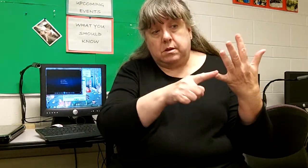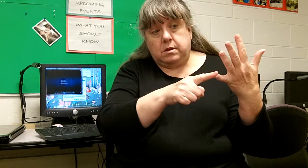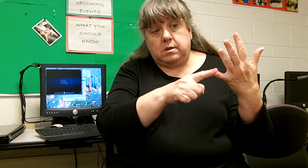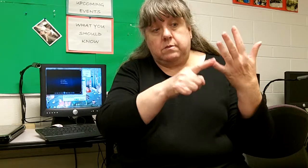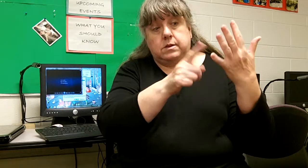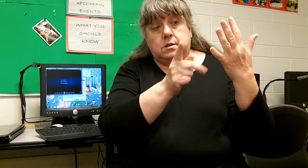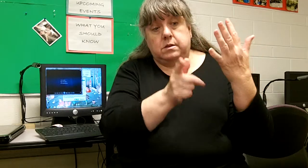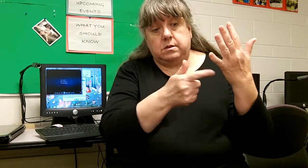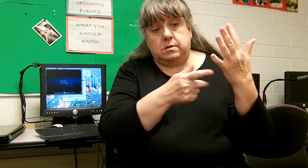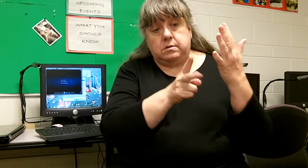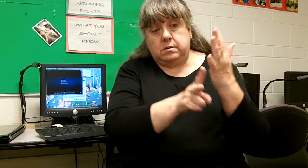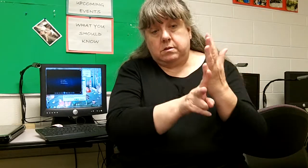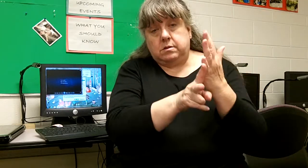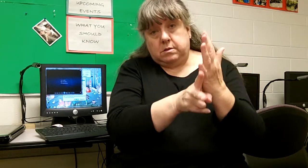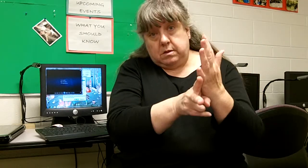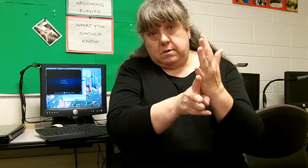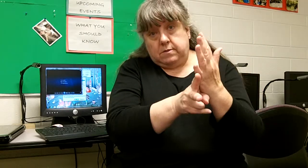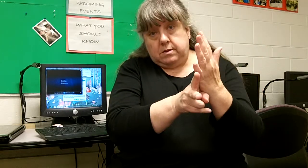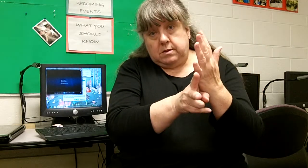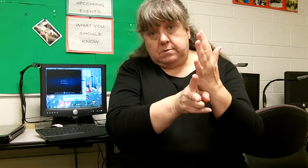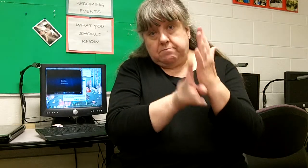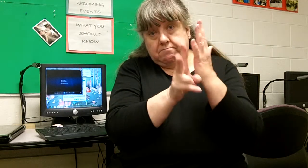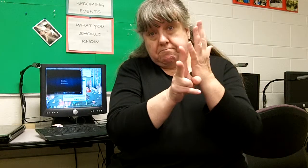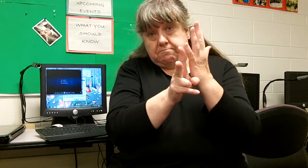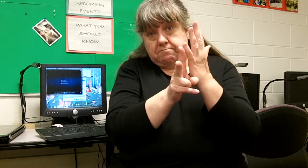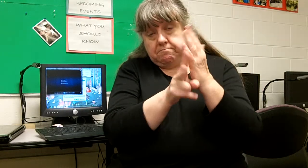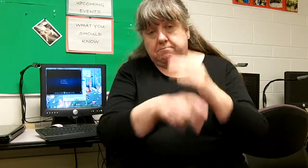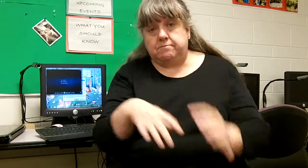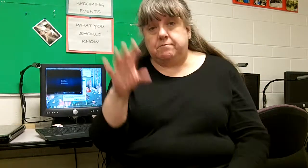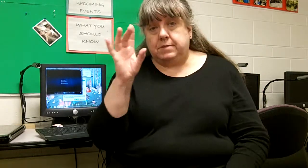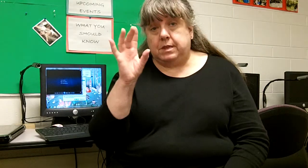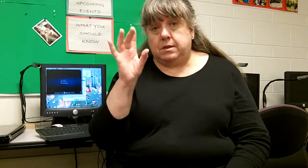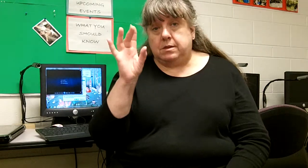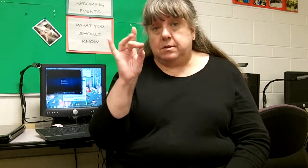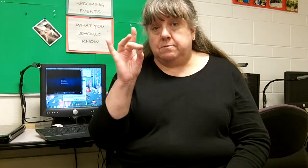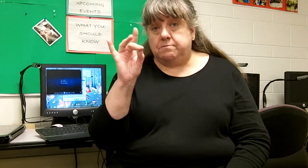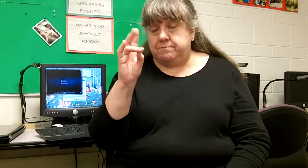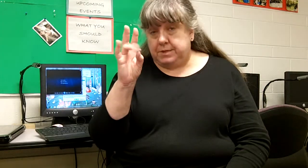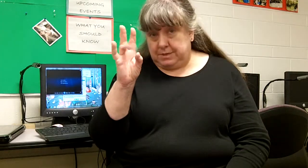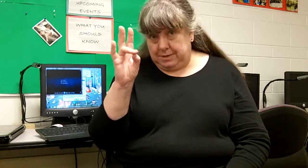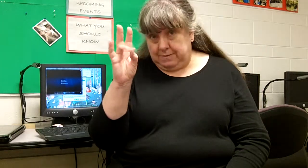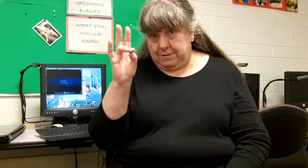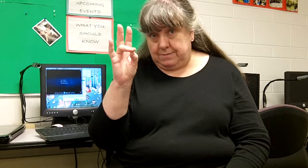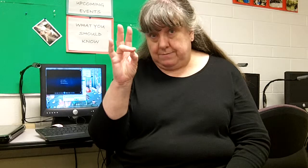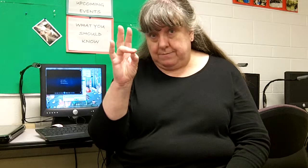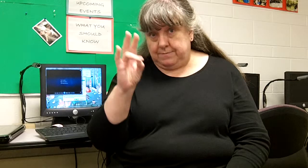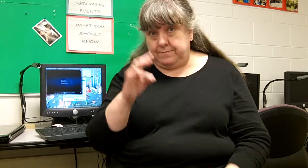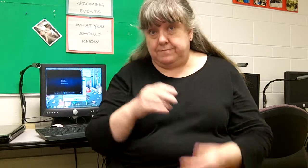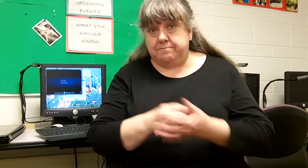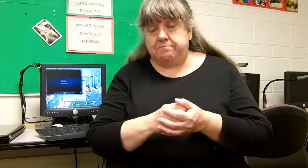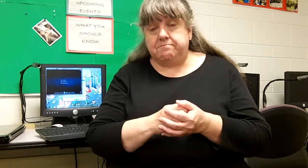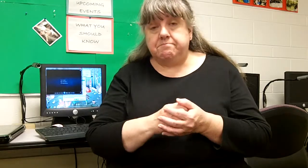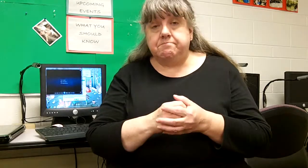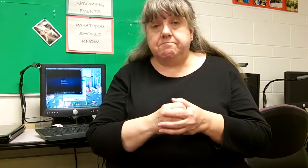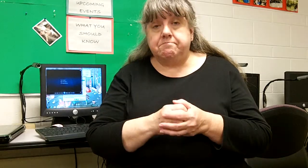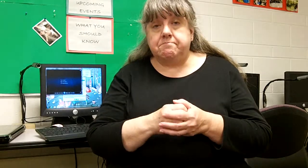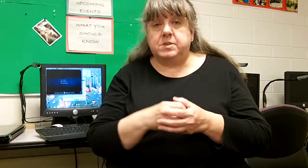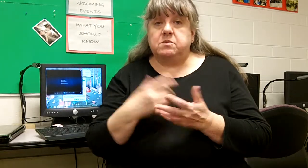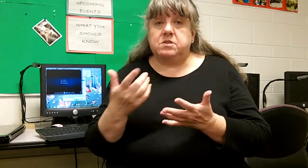6, 7 avocados. So 3 plus 4 is equal to 7. And now I'm going to introduce you to another way of thinking about this. It's called the